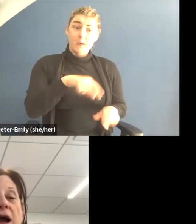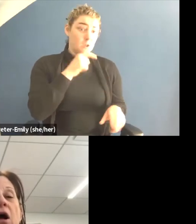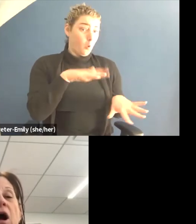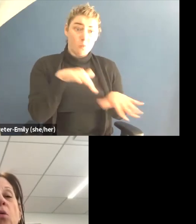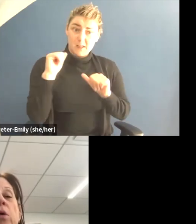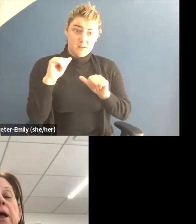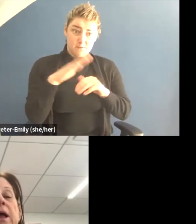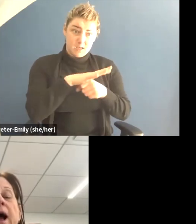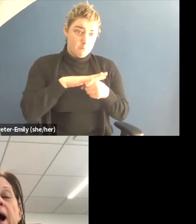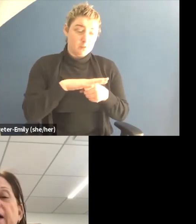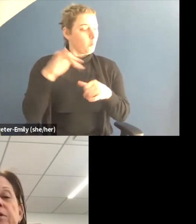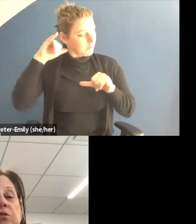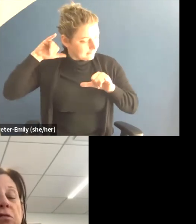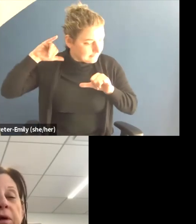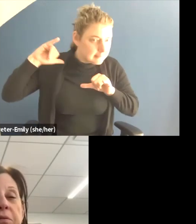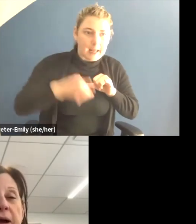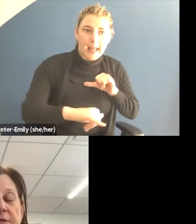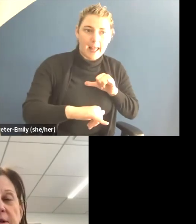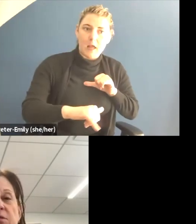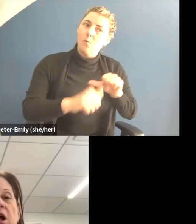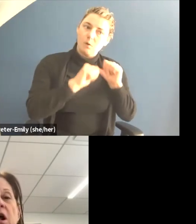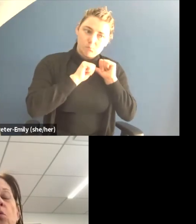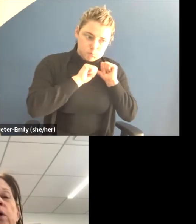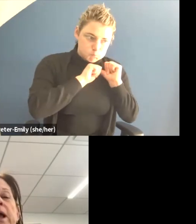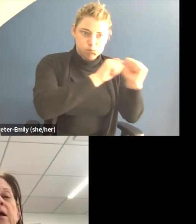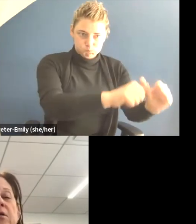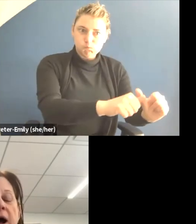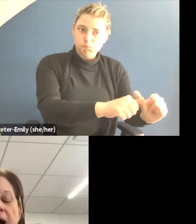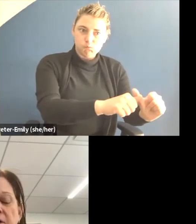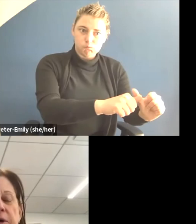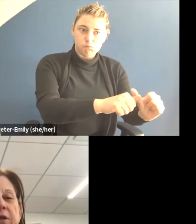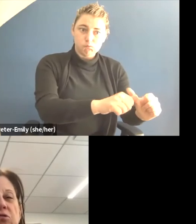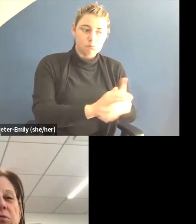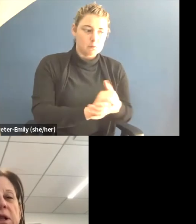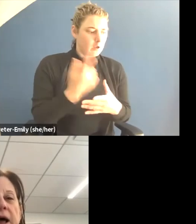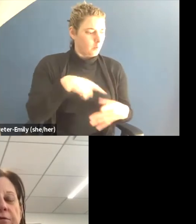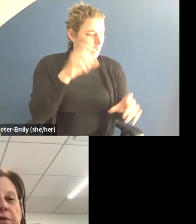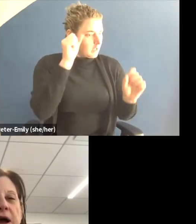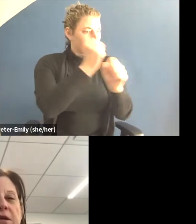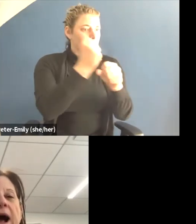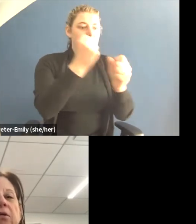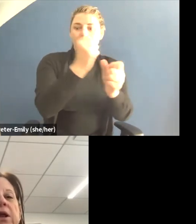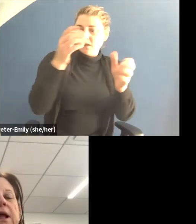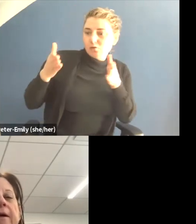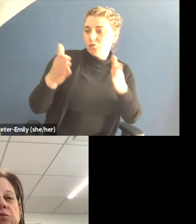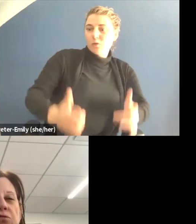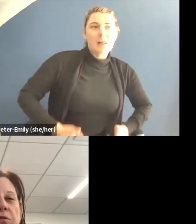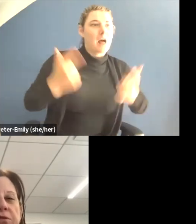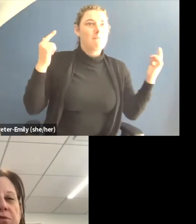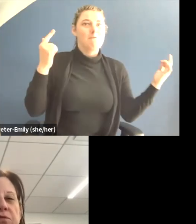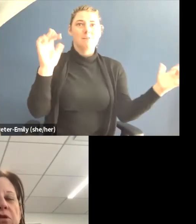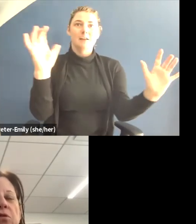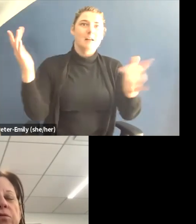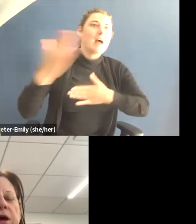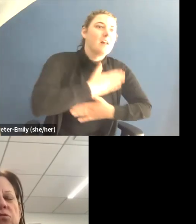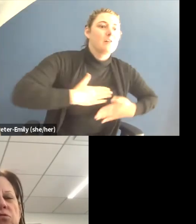stay. We have an enduring presence. We create street life and vitality and